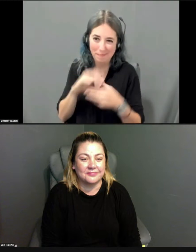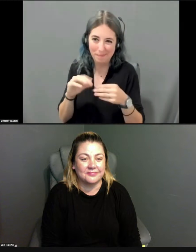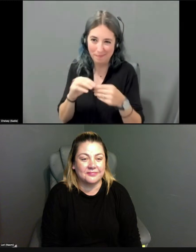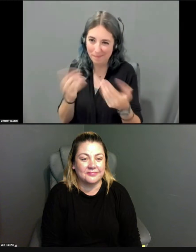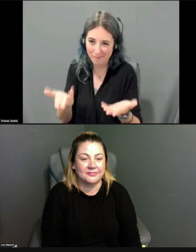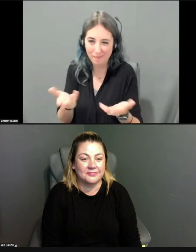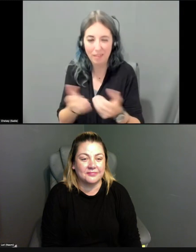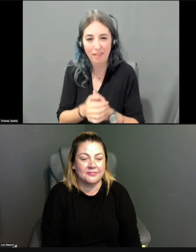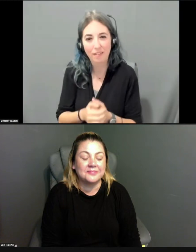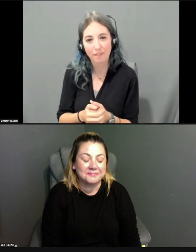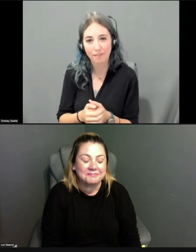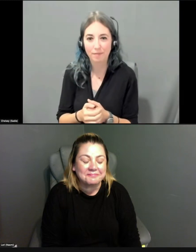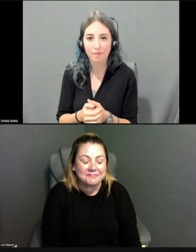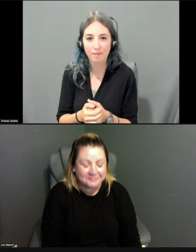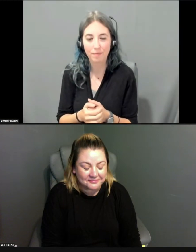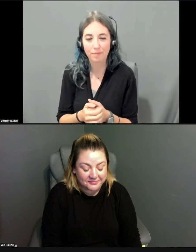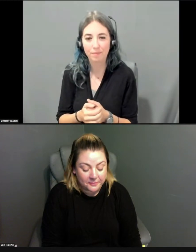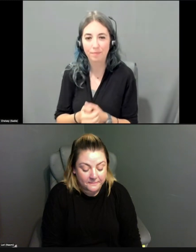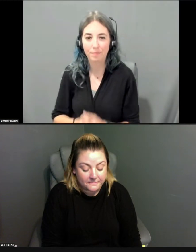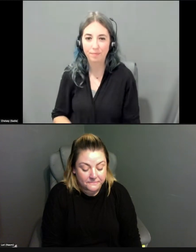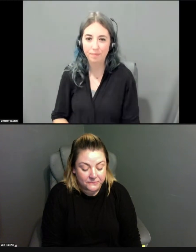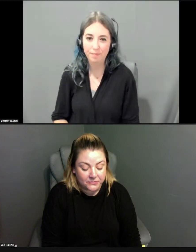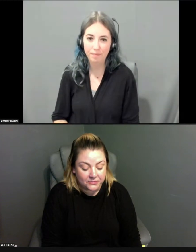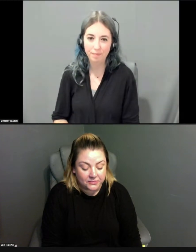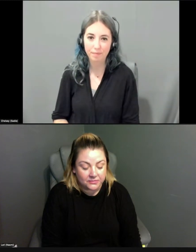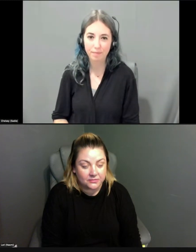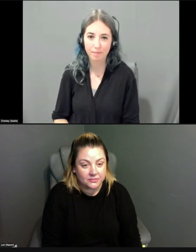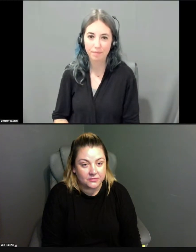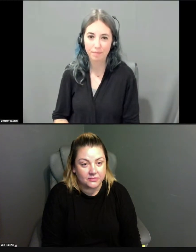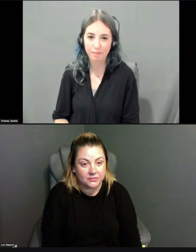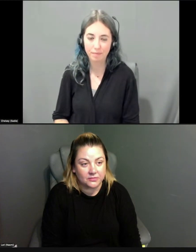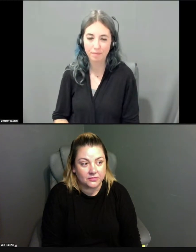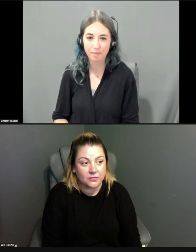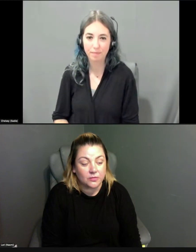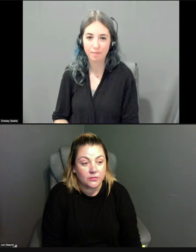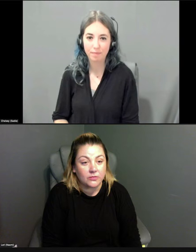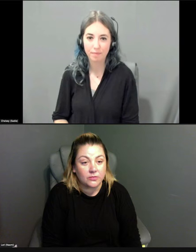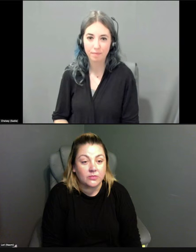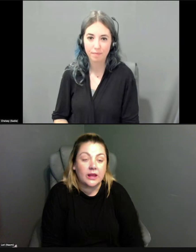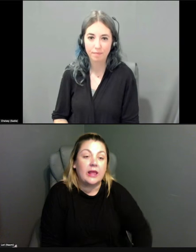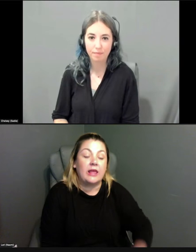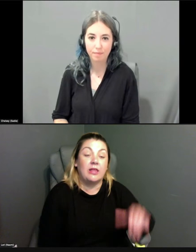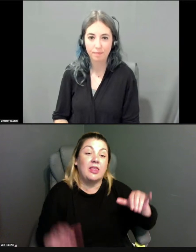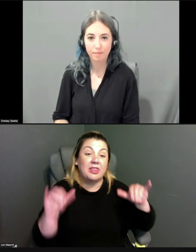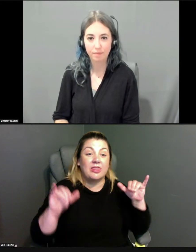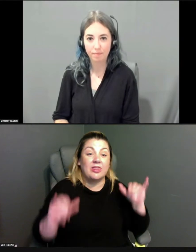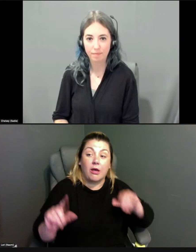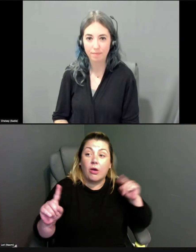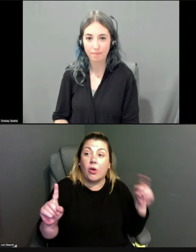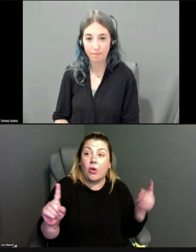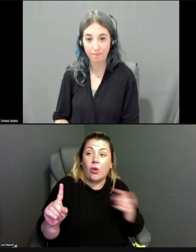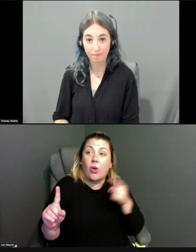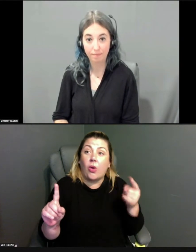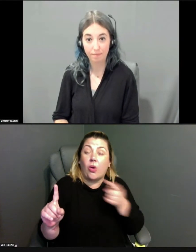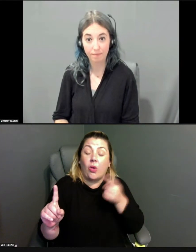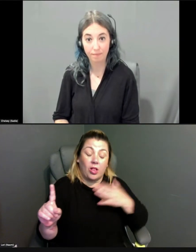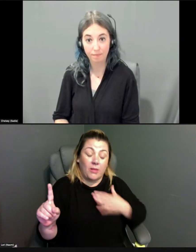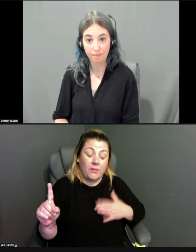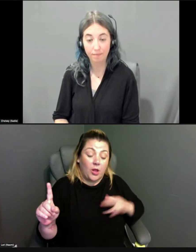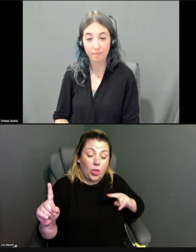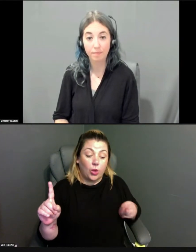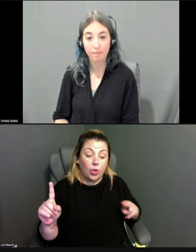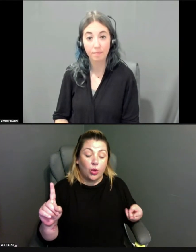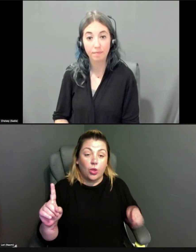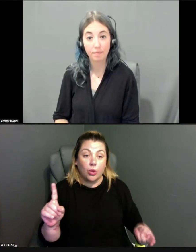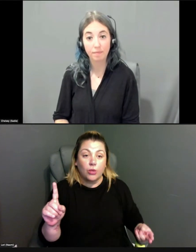And it's because pursuing weight loss ultimately becomes this pursuit of these other things,